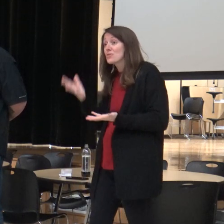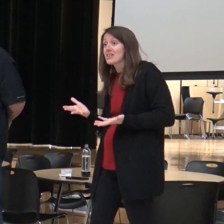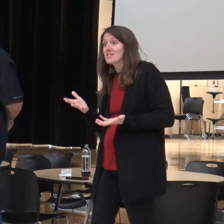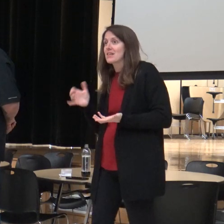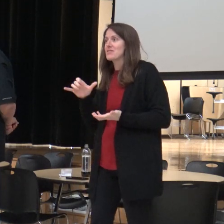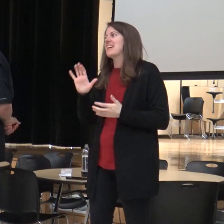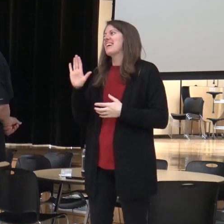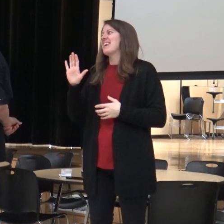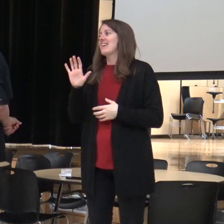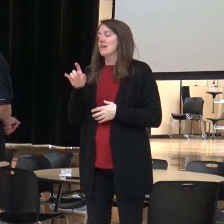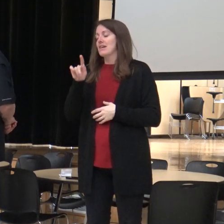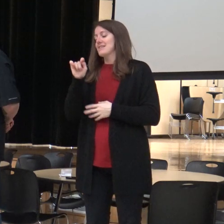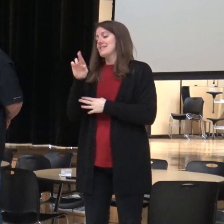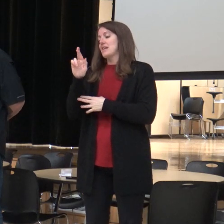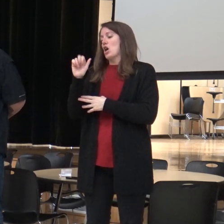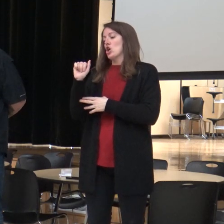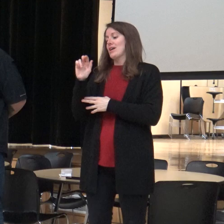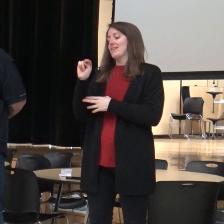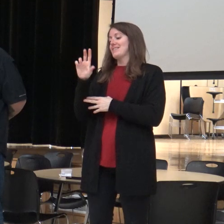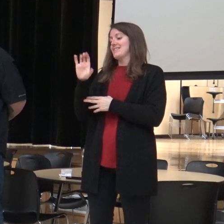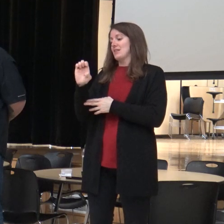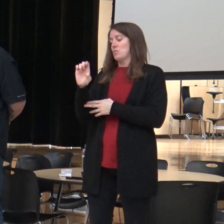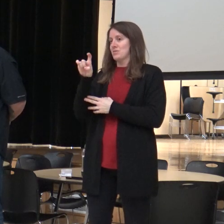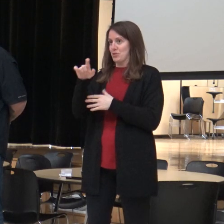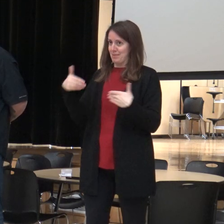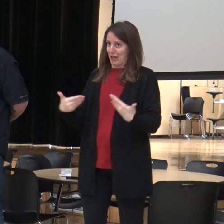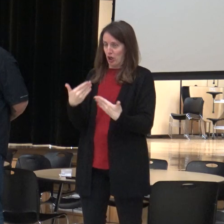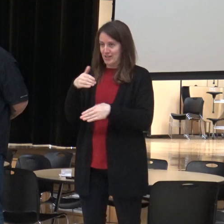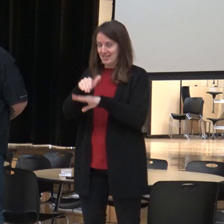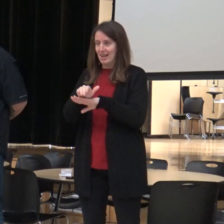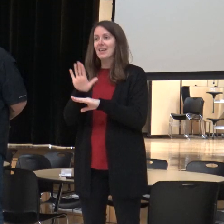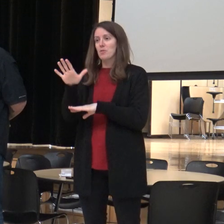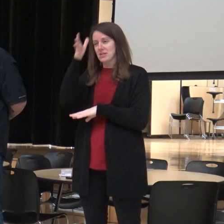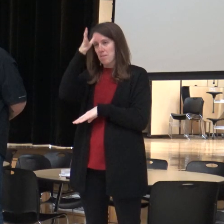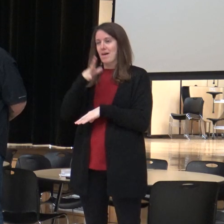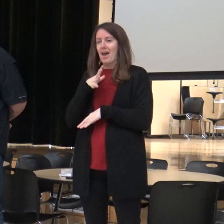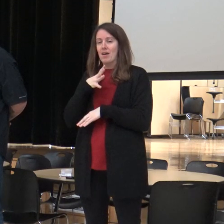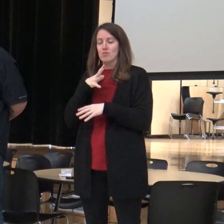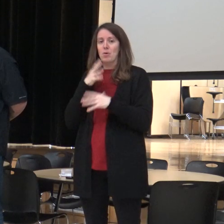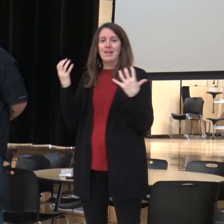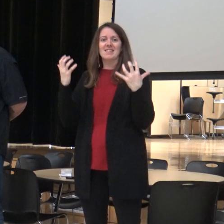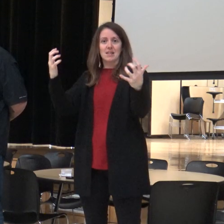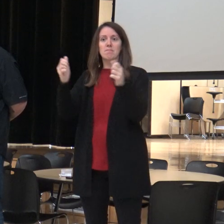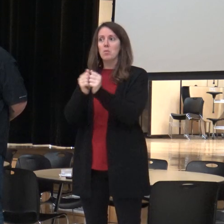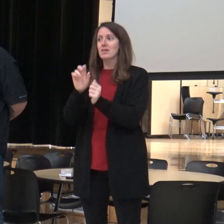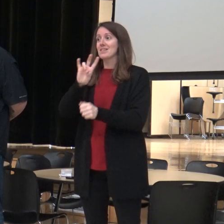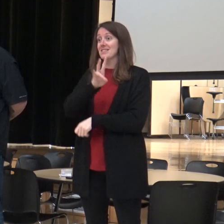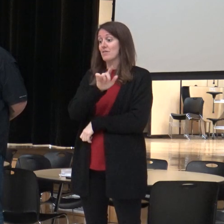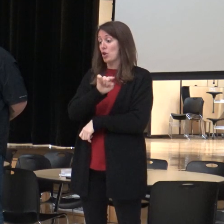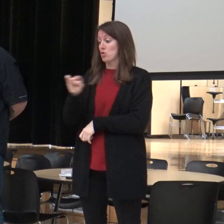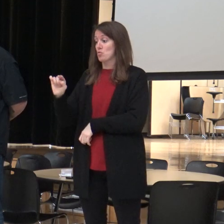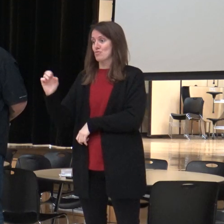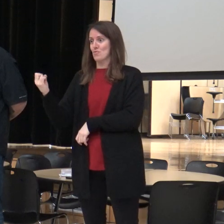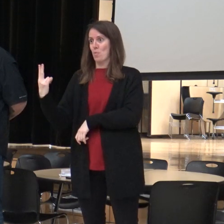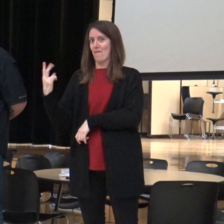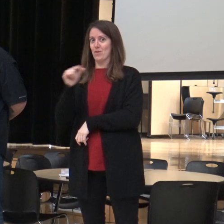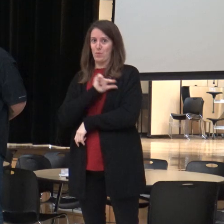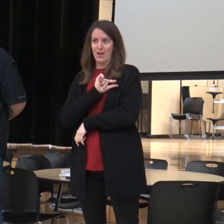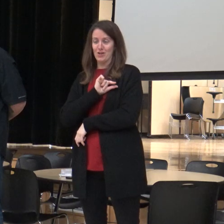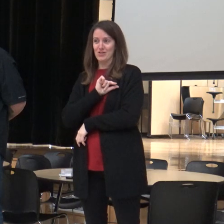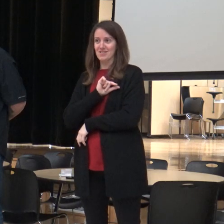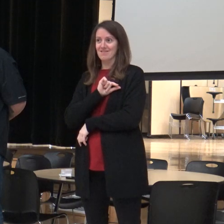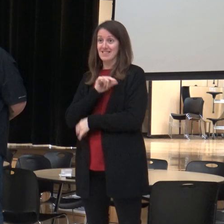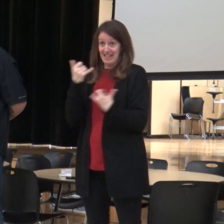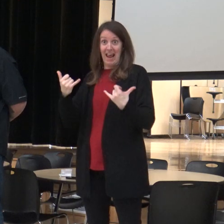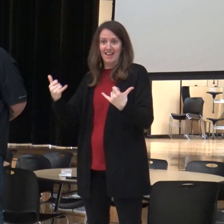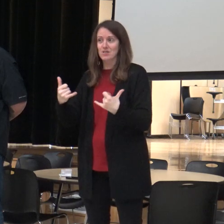supposed to be with us tonight, Terrence. He was a gentleman that gave a message to 7th through 12th graders. So if you have a 7th through 12th grader, ask him how it